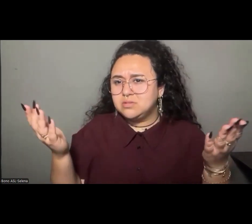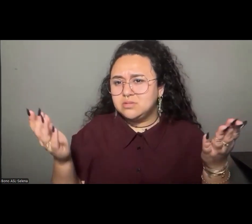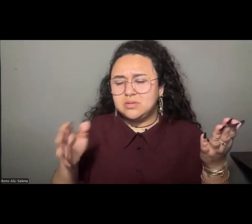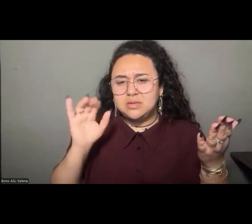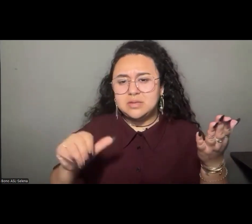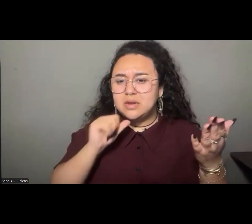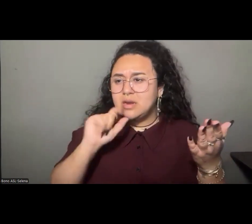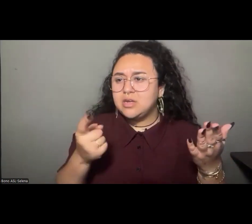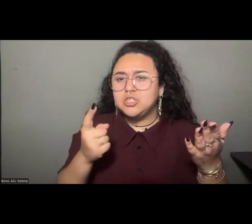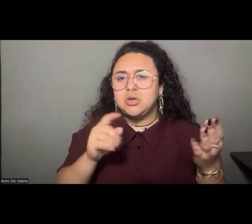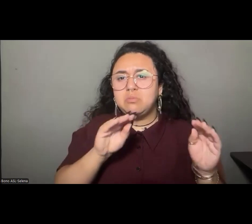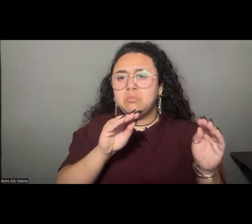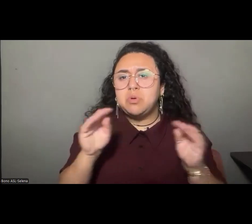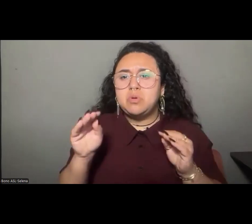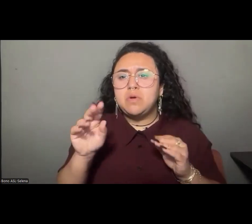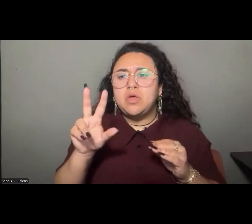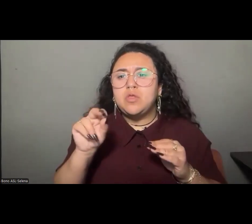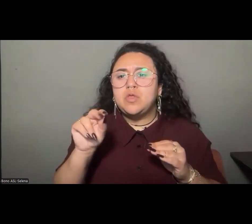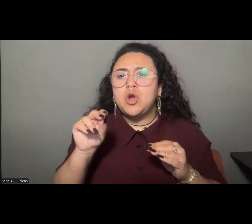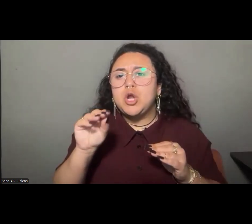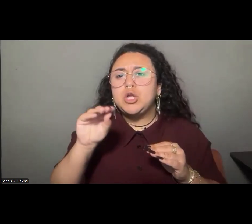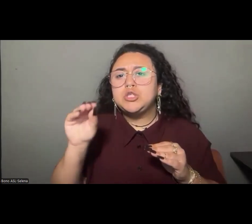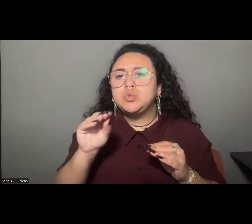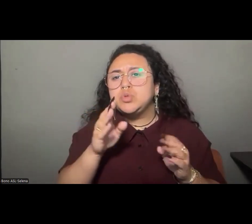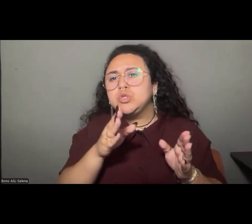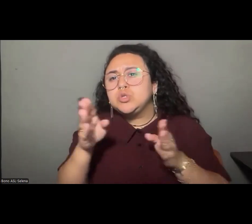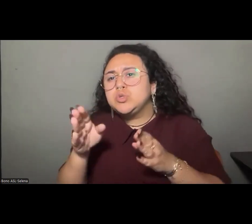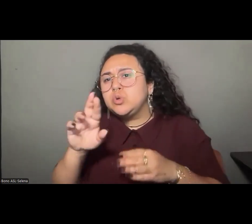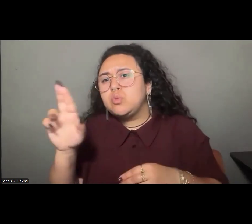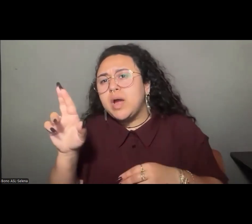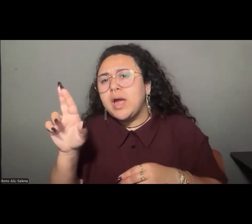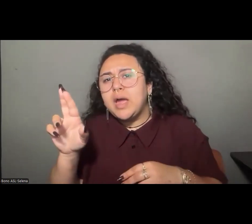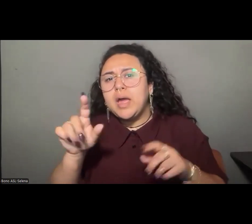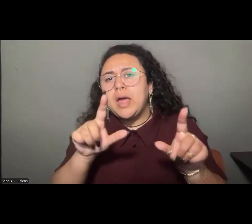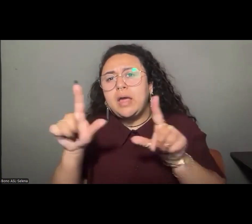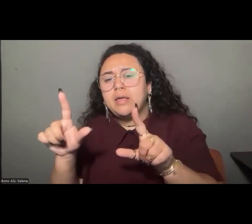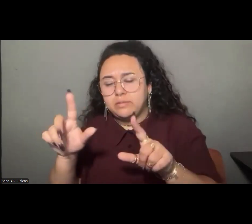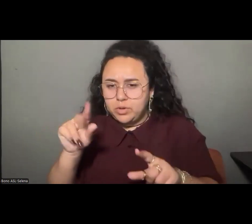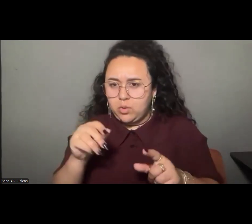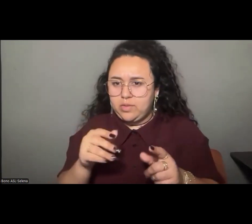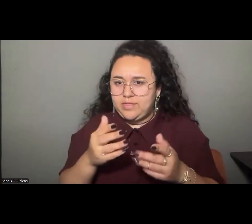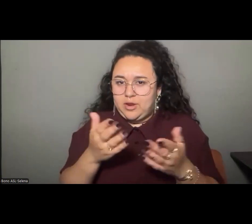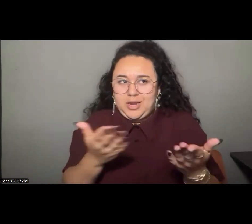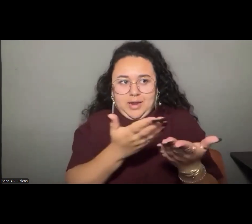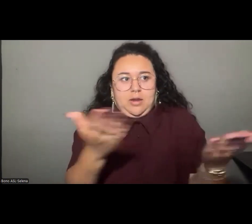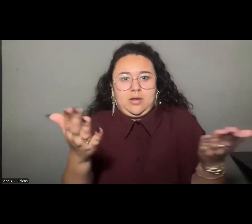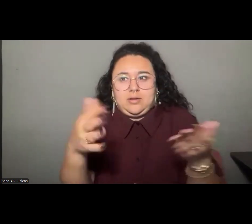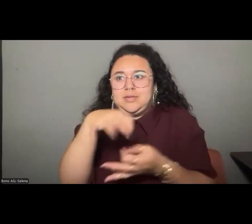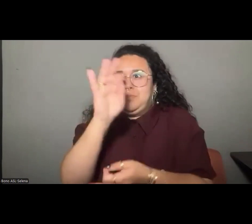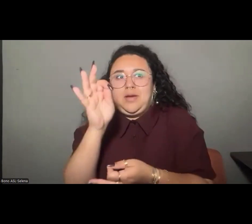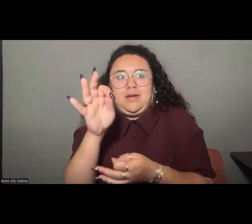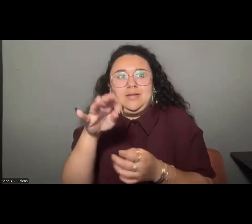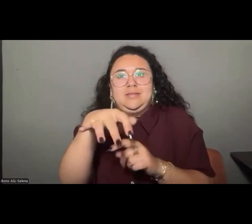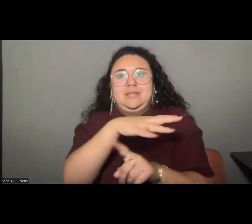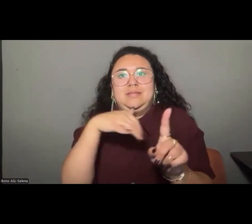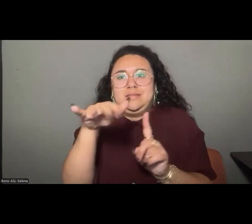like, let's move it 30 degrees to the right. It's like, no, like they're here, right? Like, so that's an